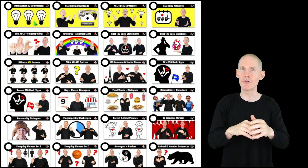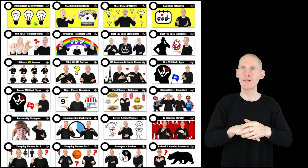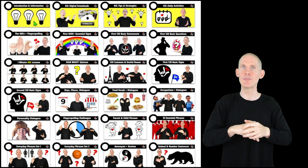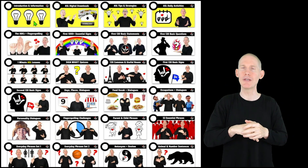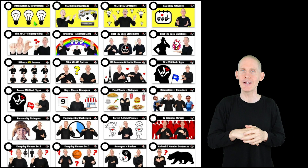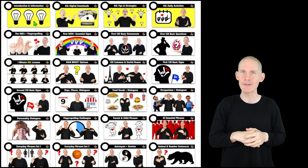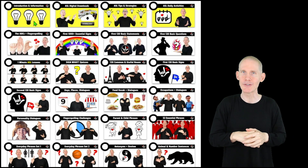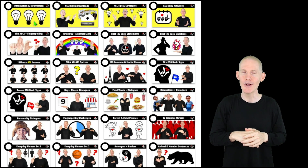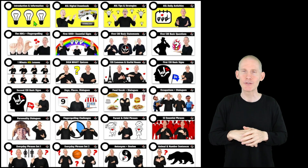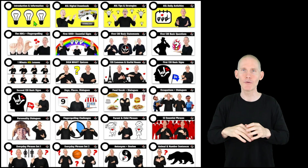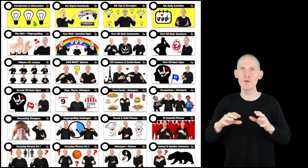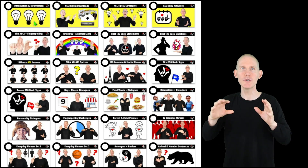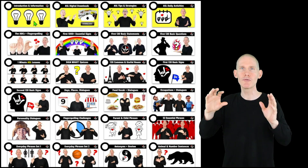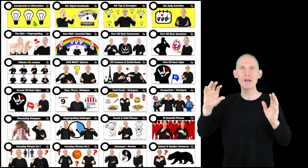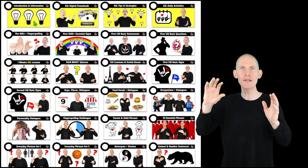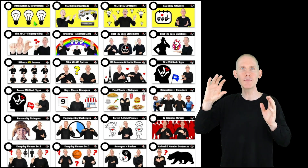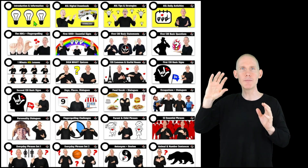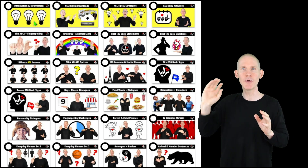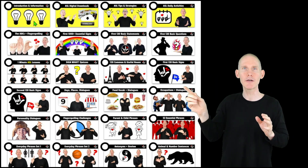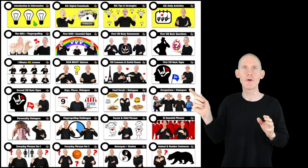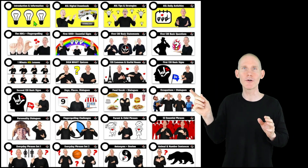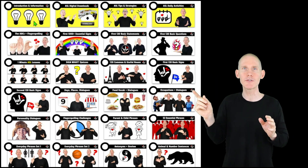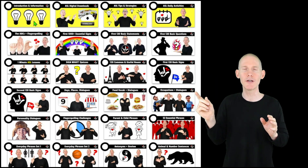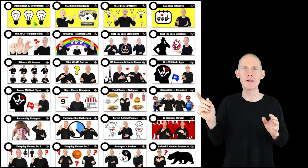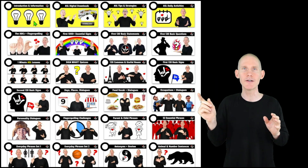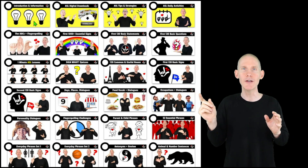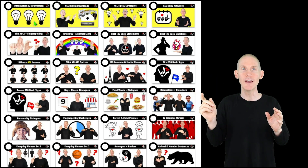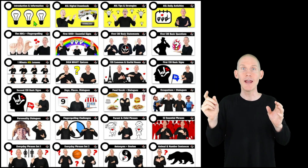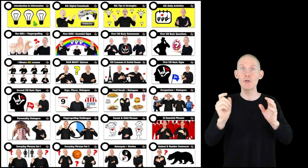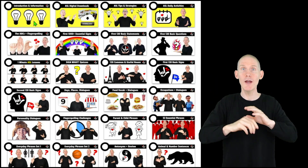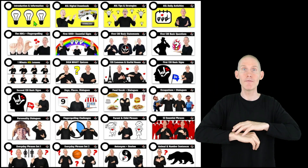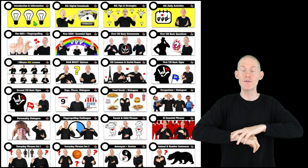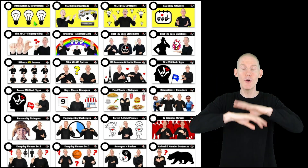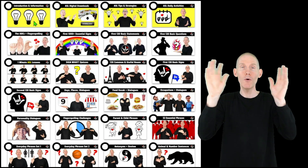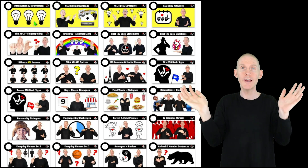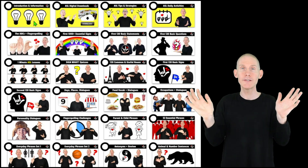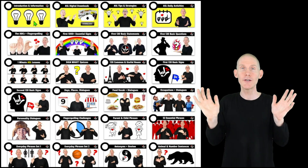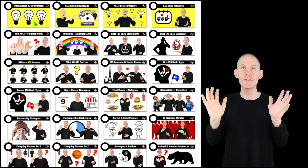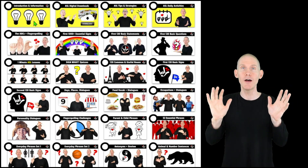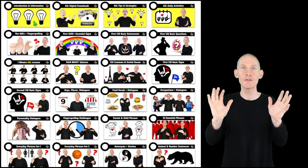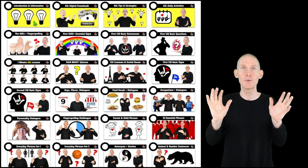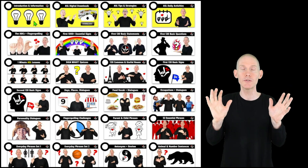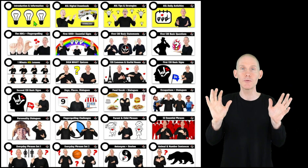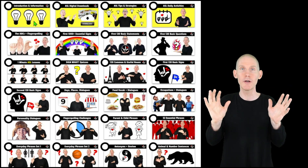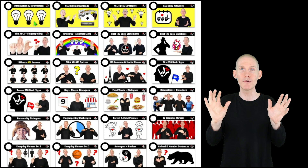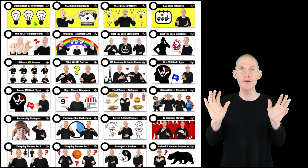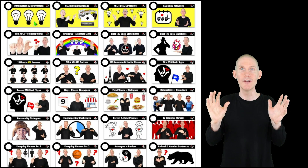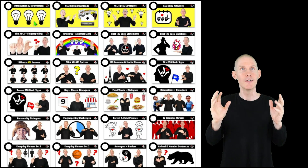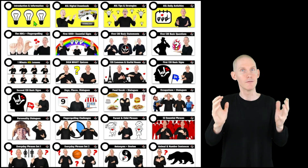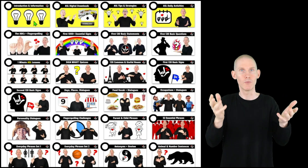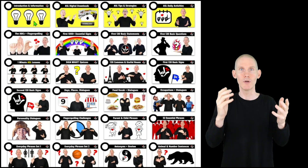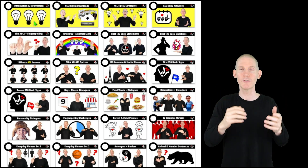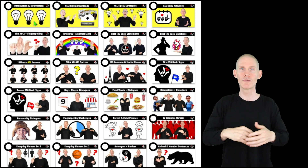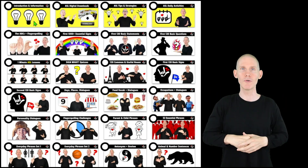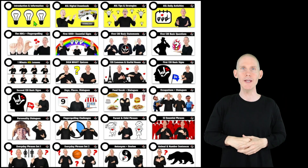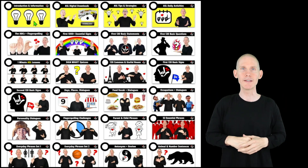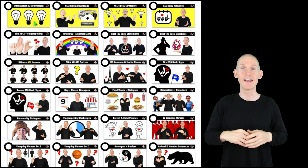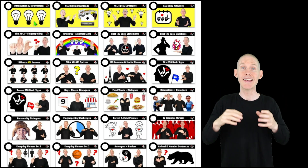complete beginners. So if you just randomly pick a course on here and you have no ASL knowledge whatsoever, well, great. In